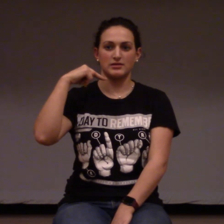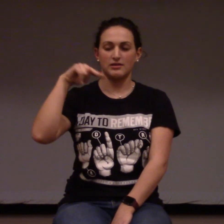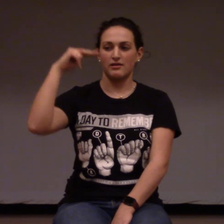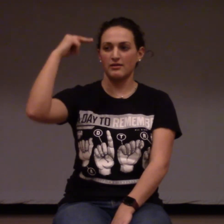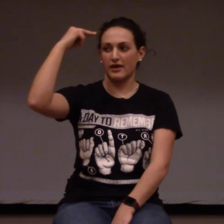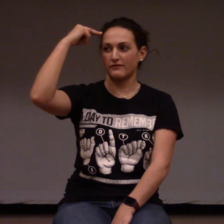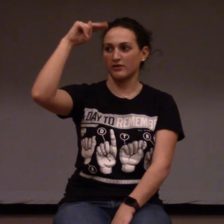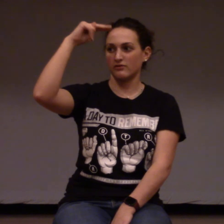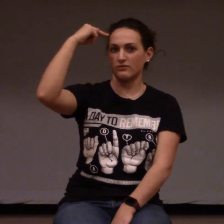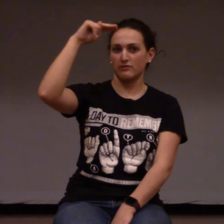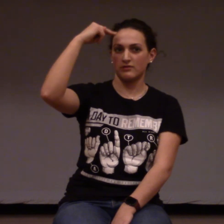Nephew.